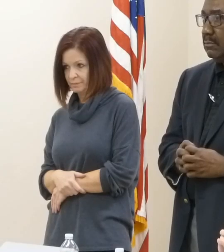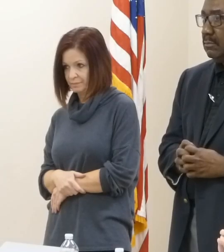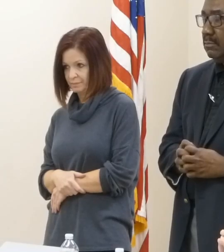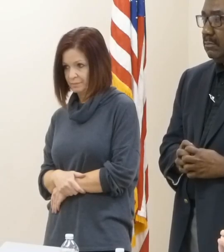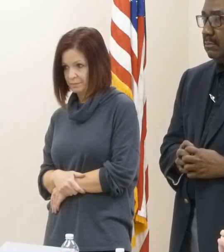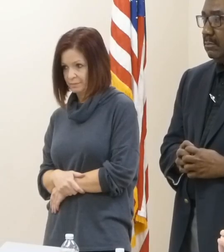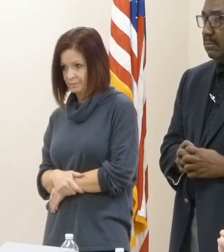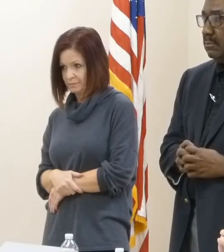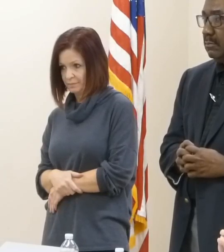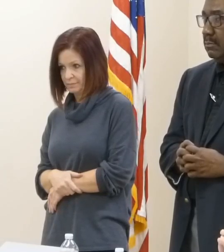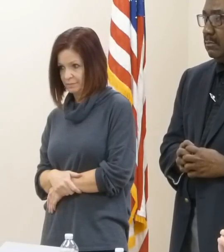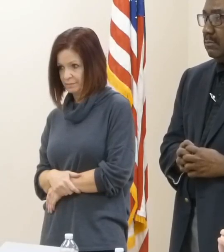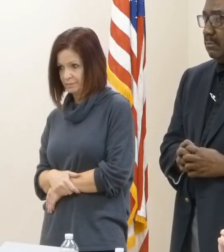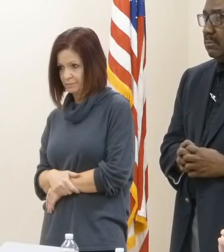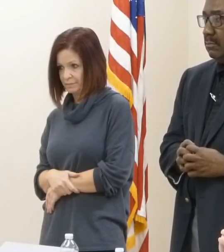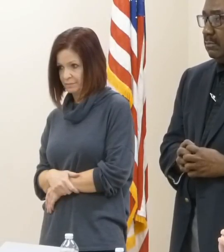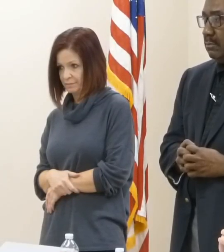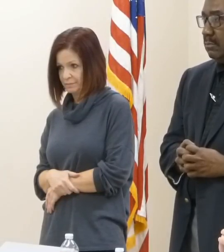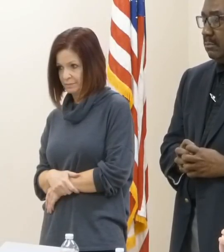sure that somebody knew about it, our congressman or whoever.